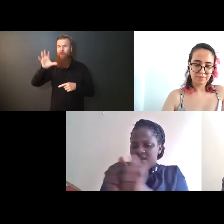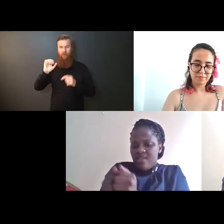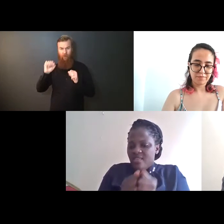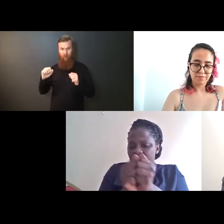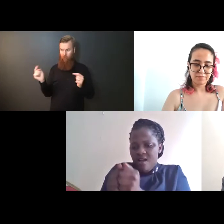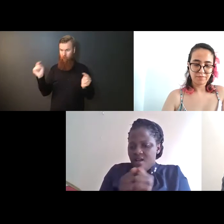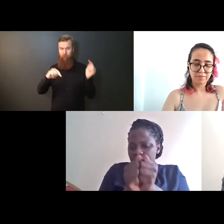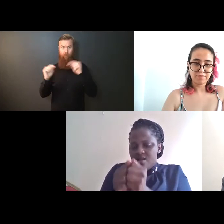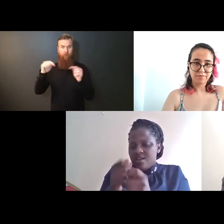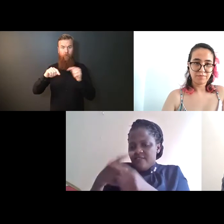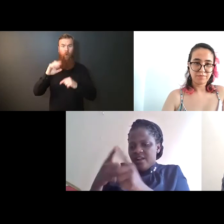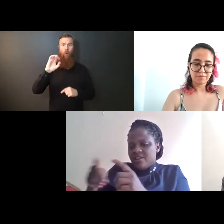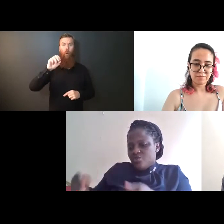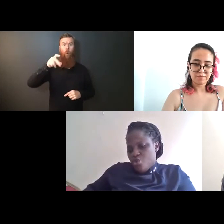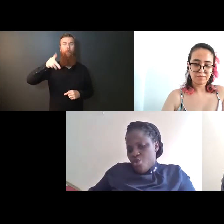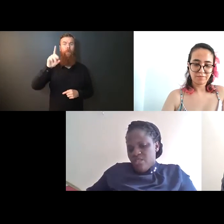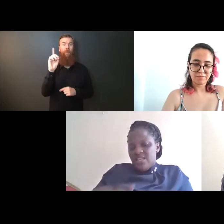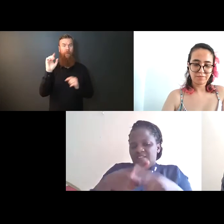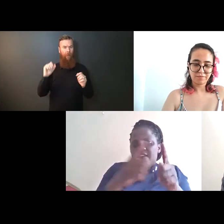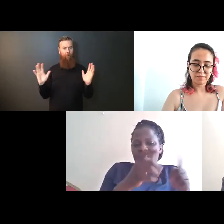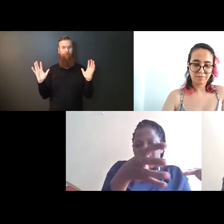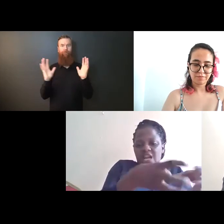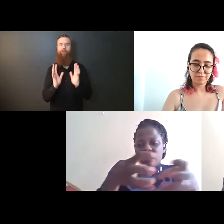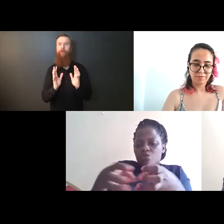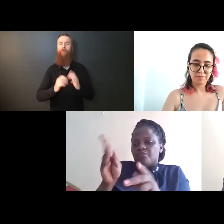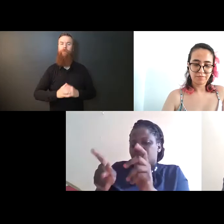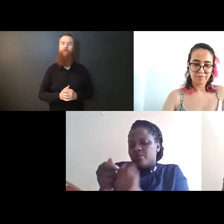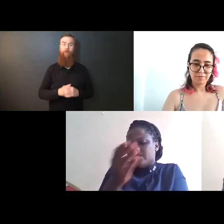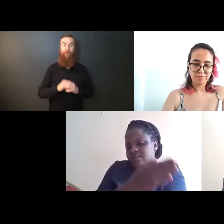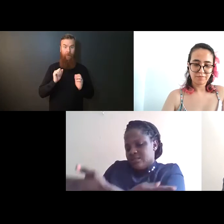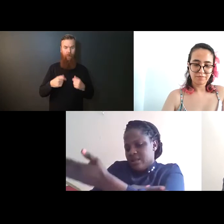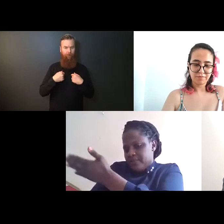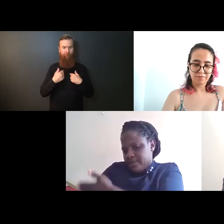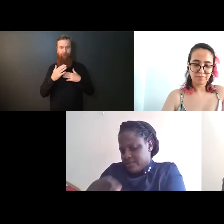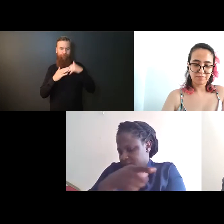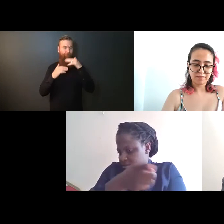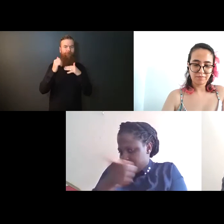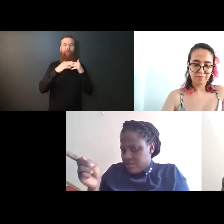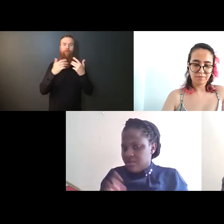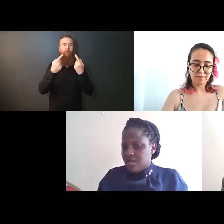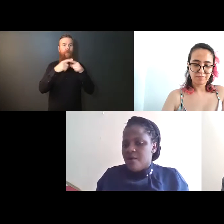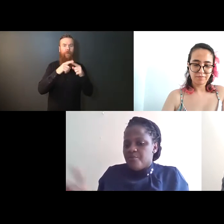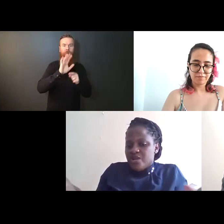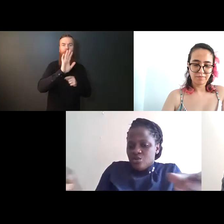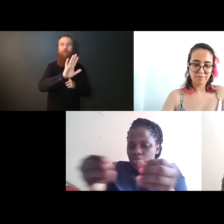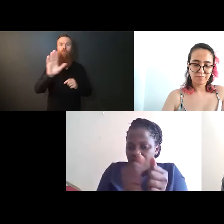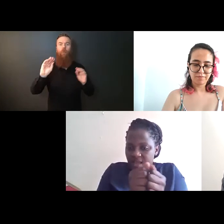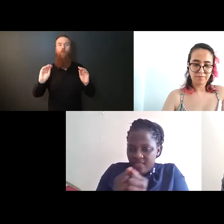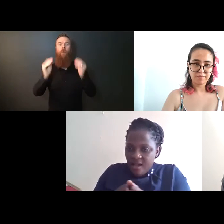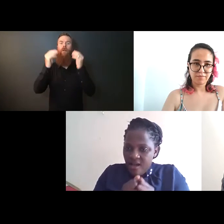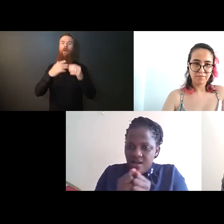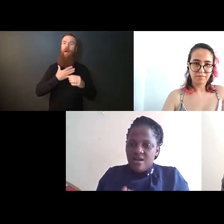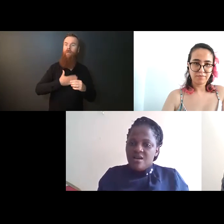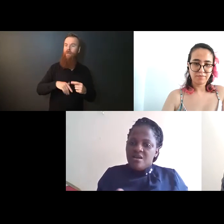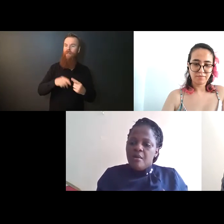to build together different youth with different categories of disabilities, and